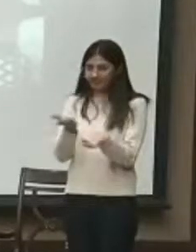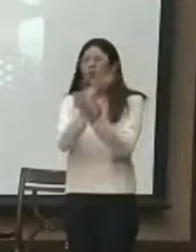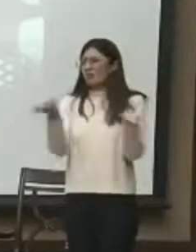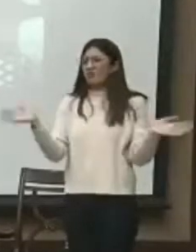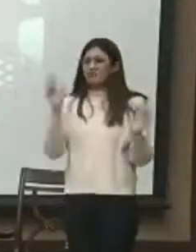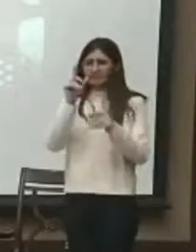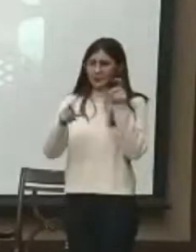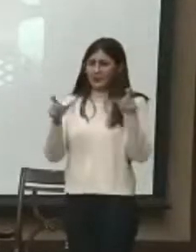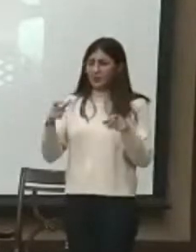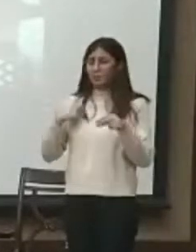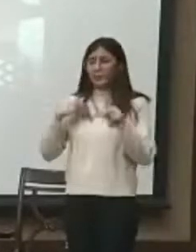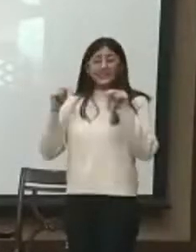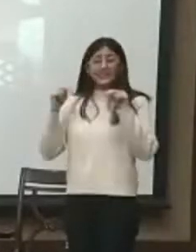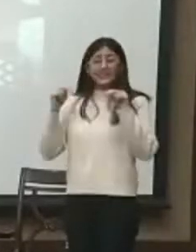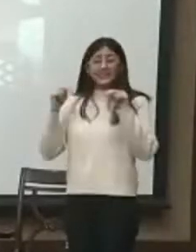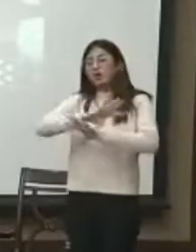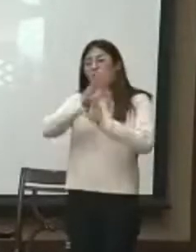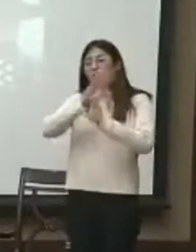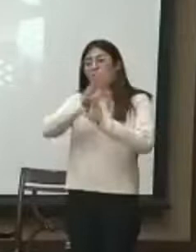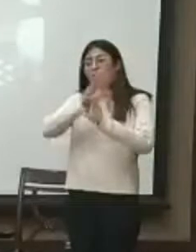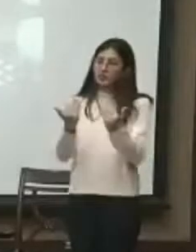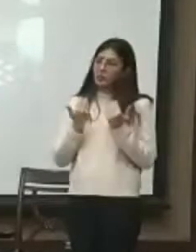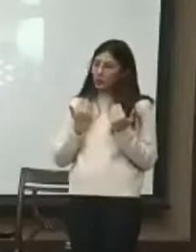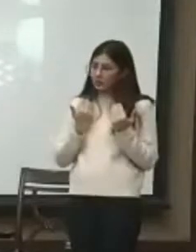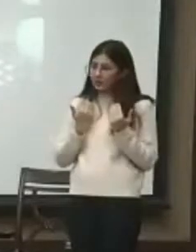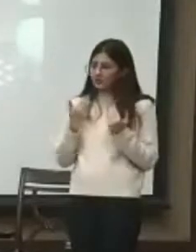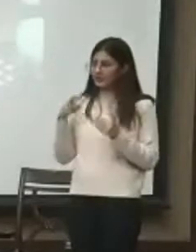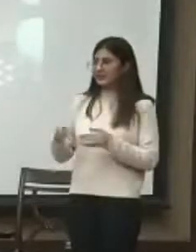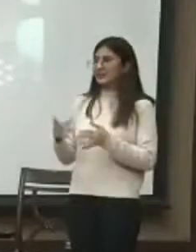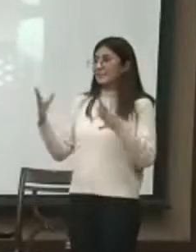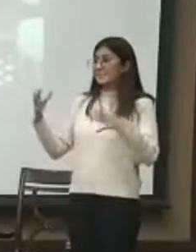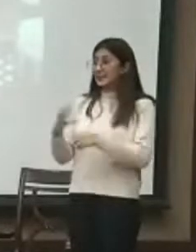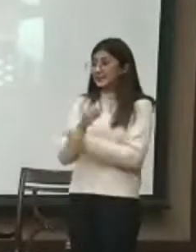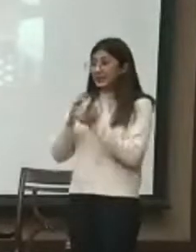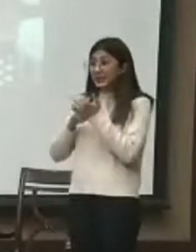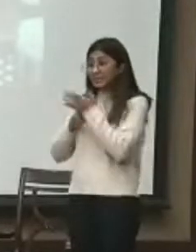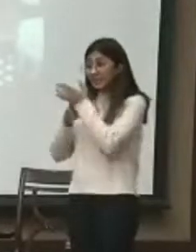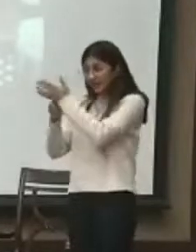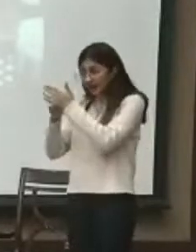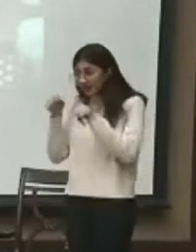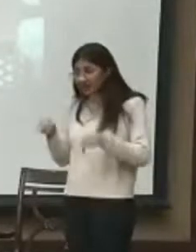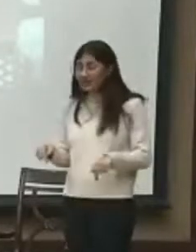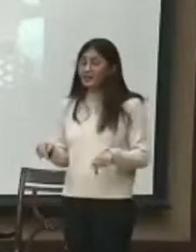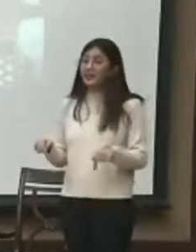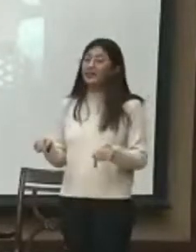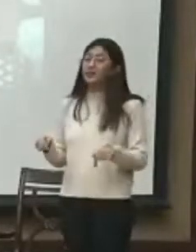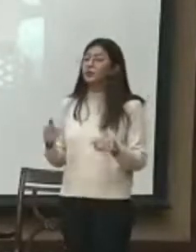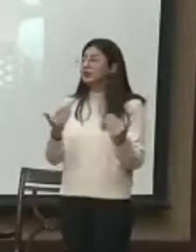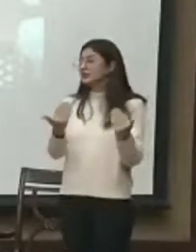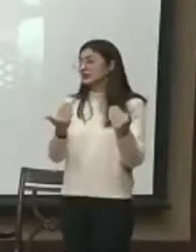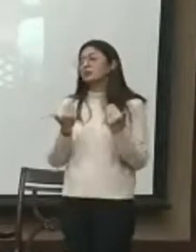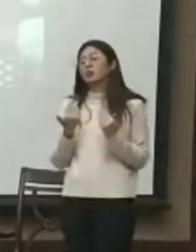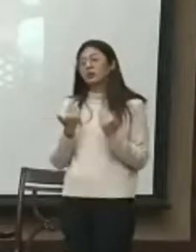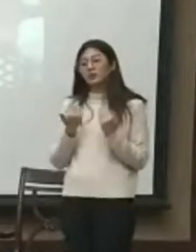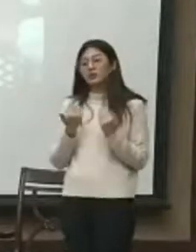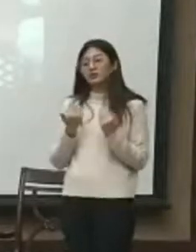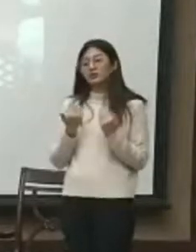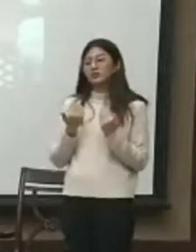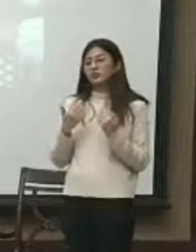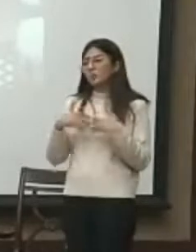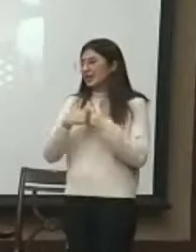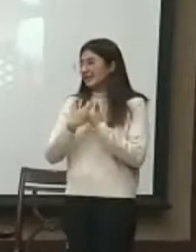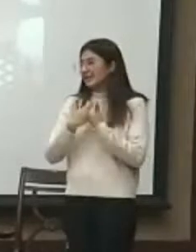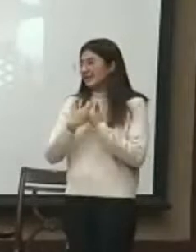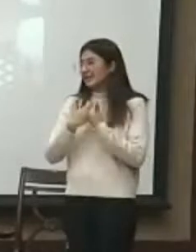allies, we need all your support to fund this campaign, the Missing Millions. It is that time of that time that we